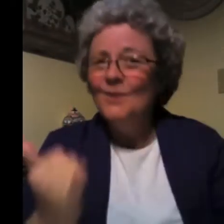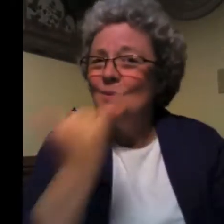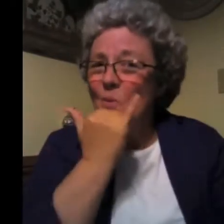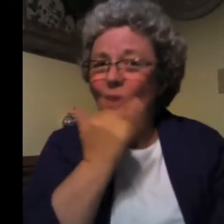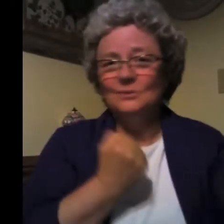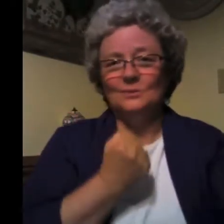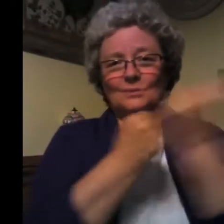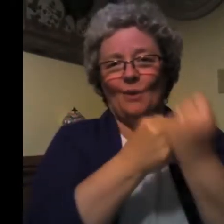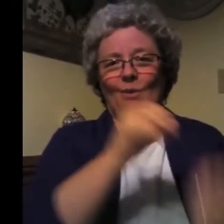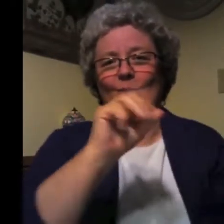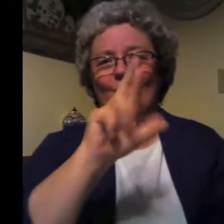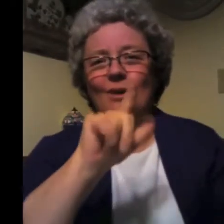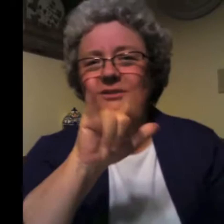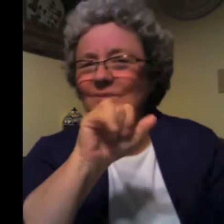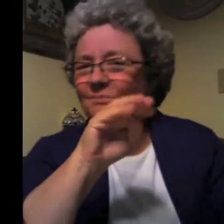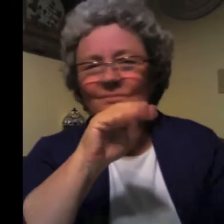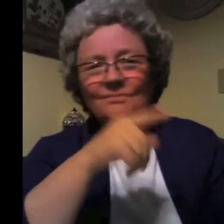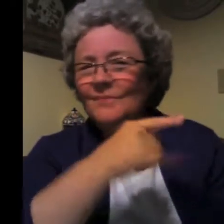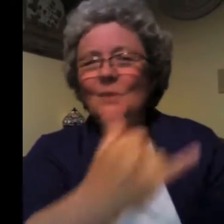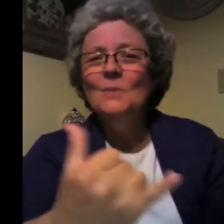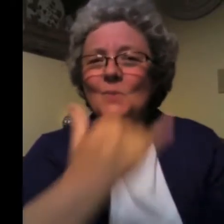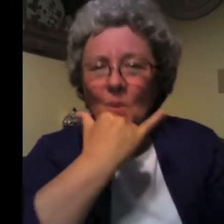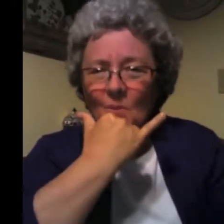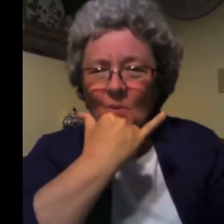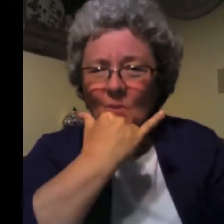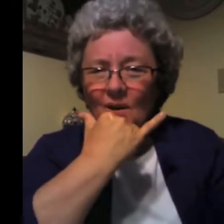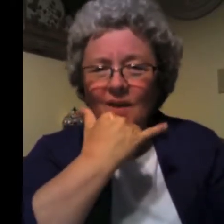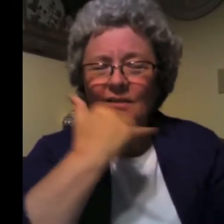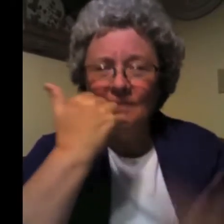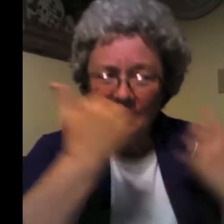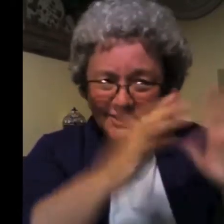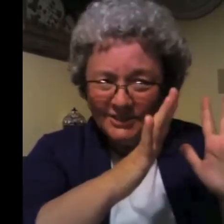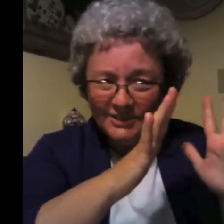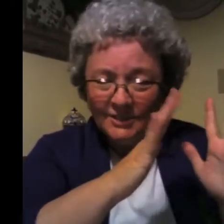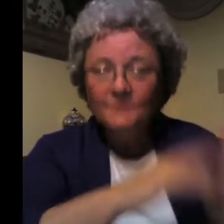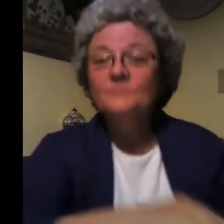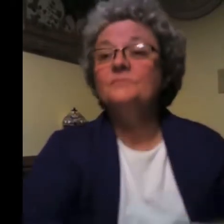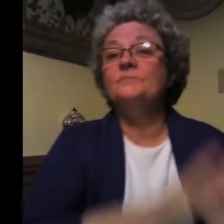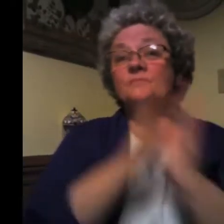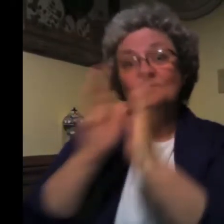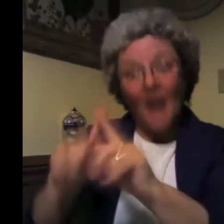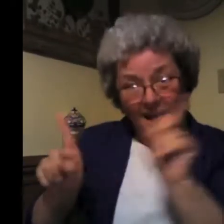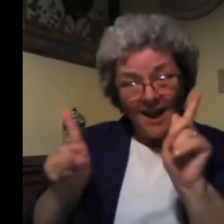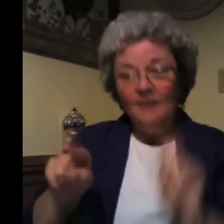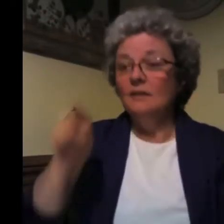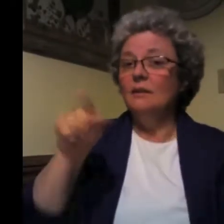No matter how you grew up, today it is still wrong to support oralism.